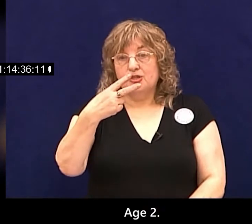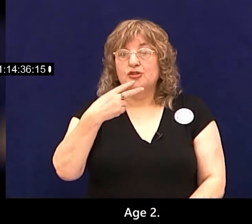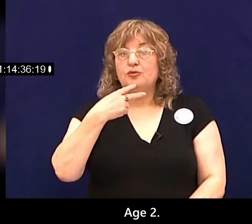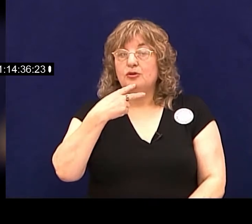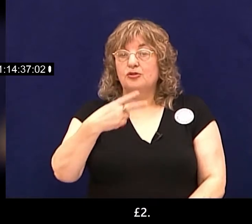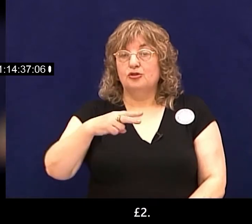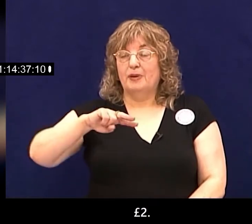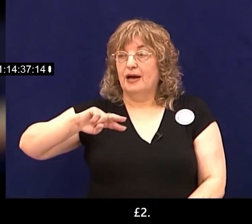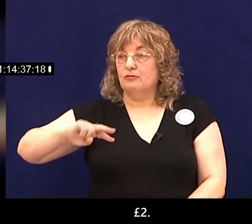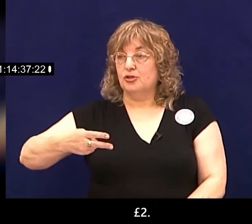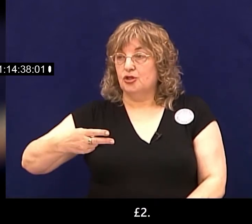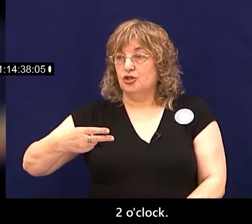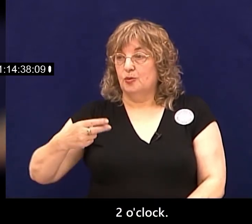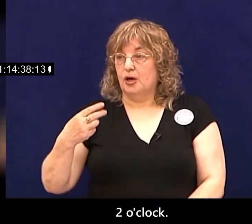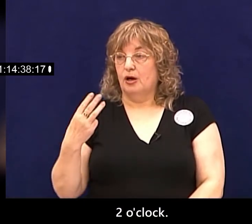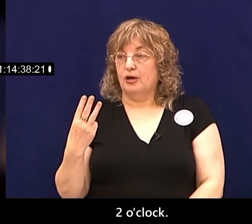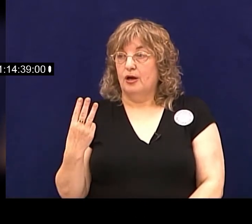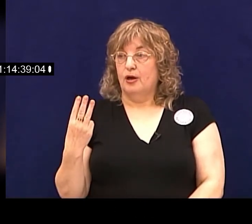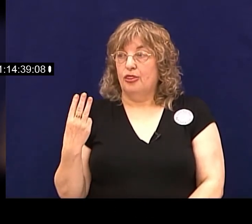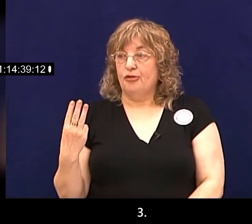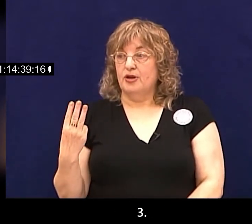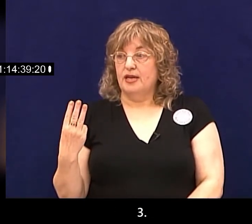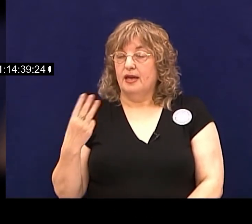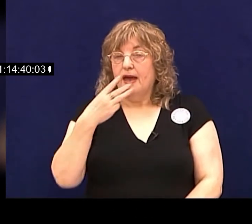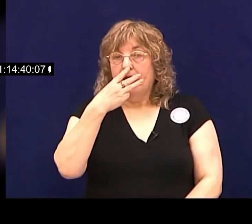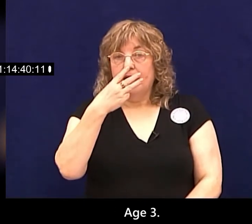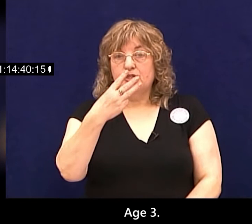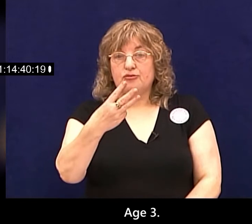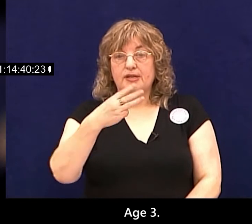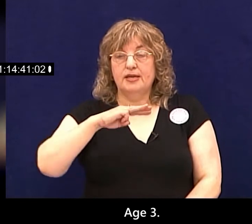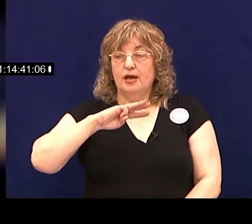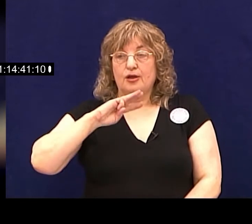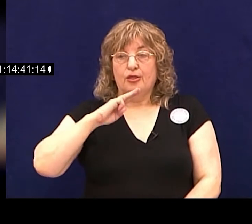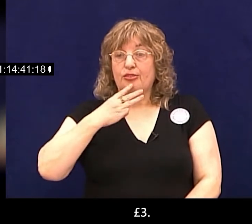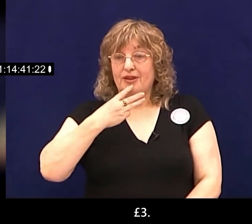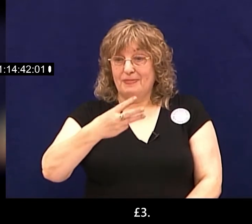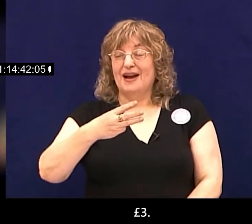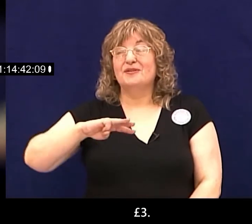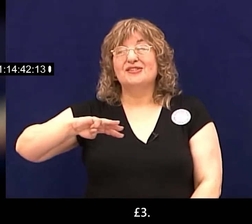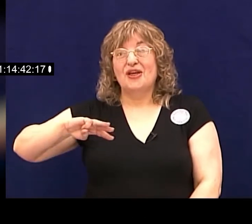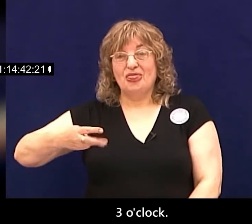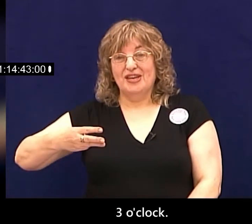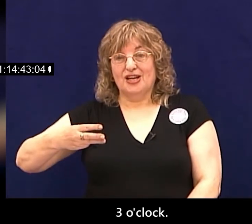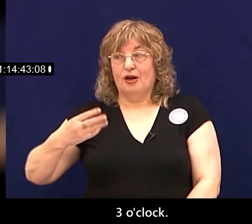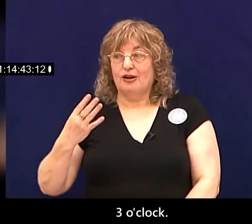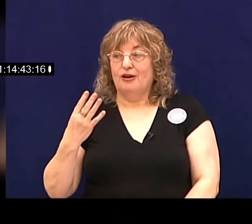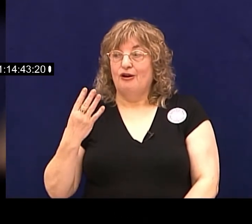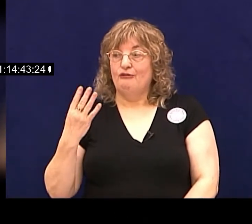2, £2, 2 o'clock. 3, age 3, £3, 3 o'clock.